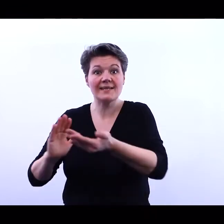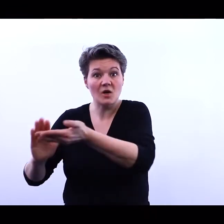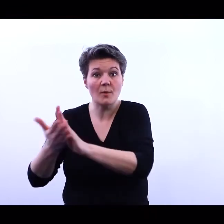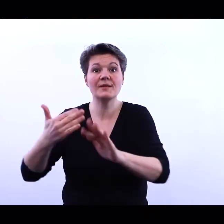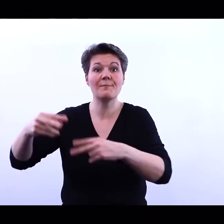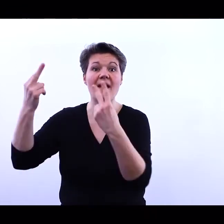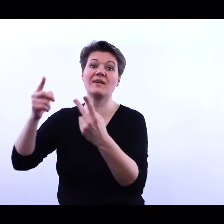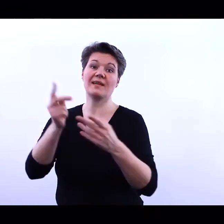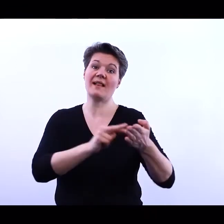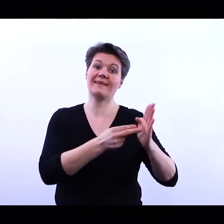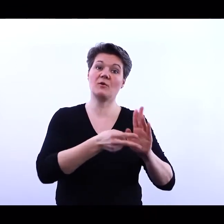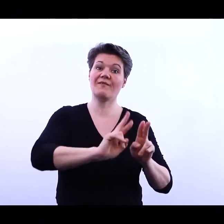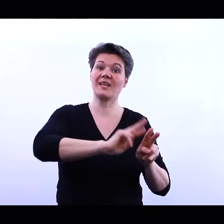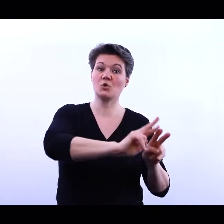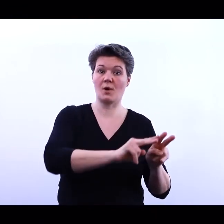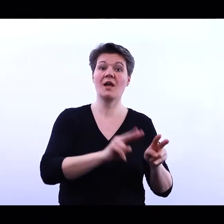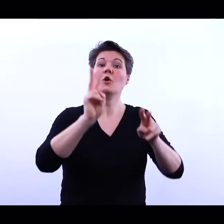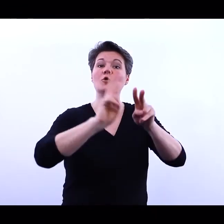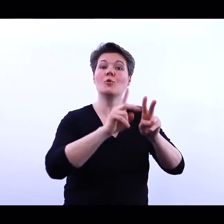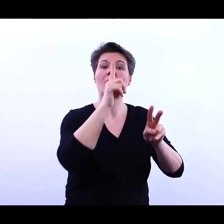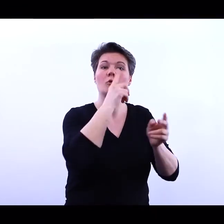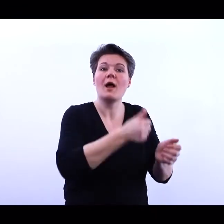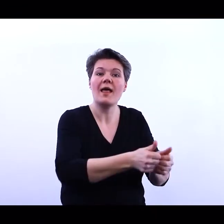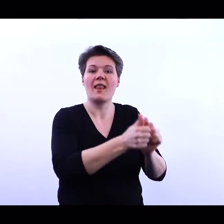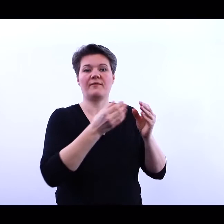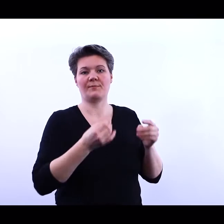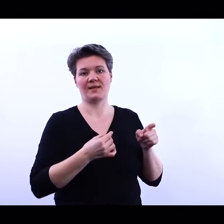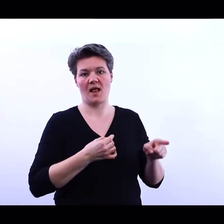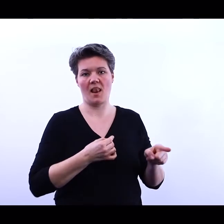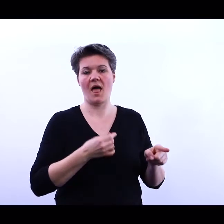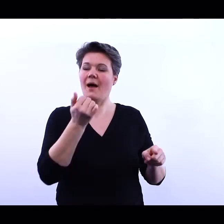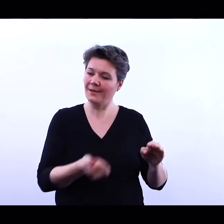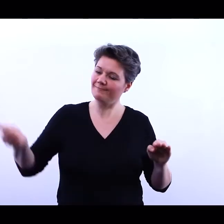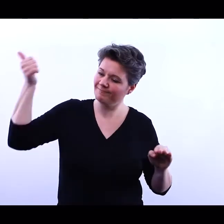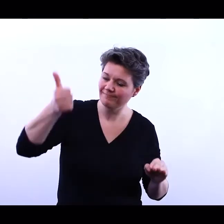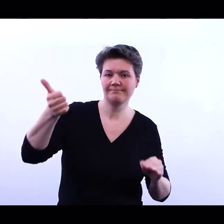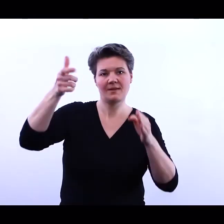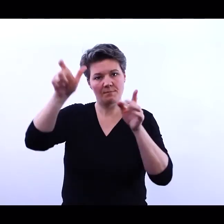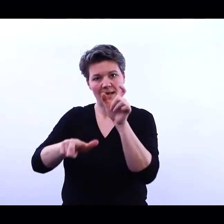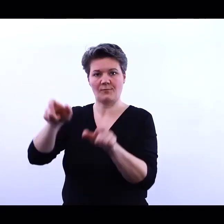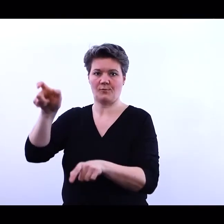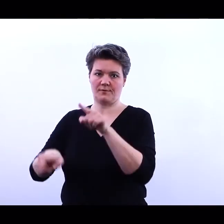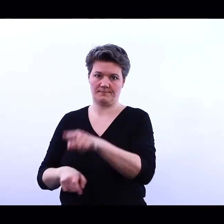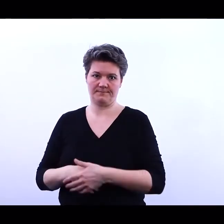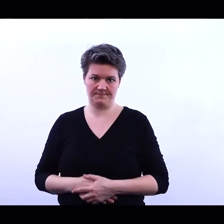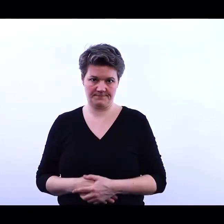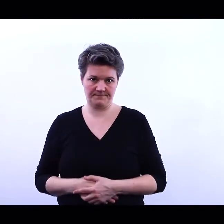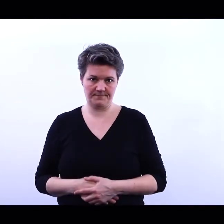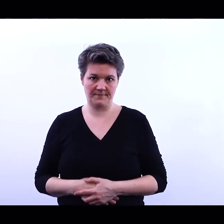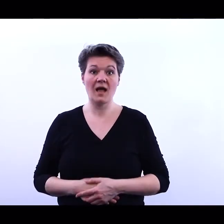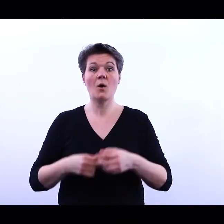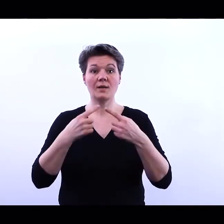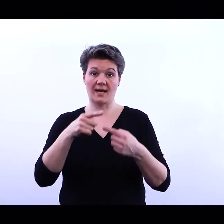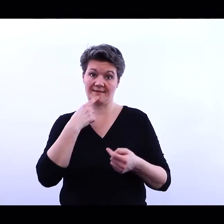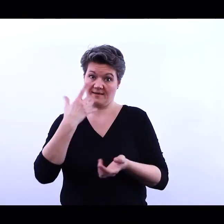the technology tools that will regularly prompt you to cut them out of the process. As I said at the start, these 5 requests